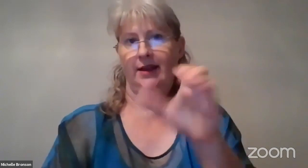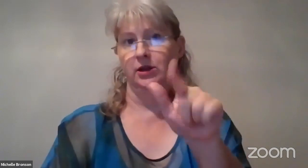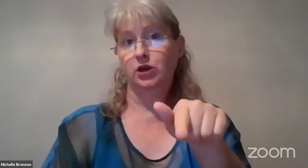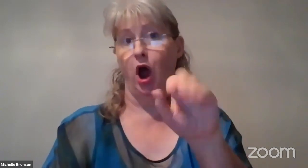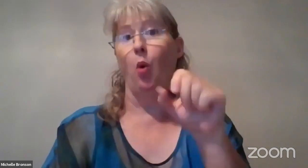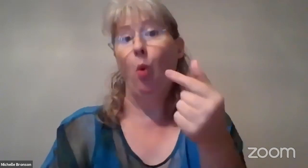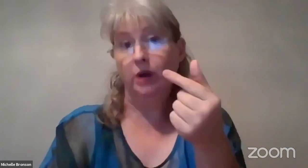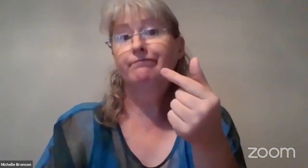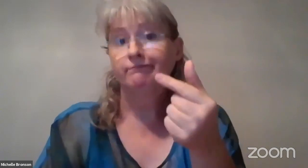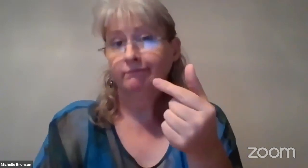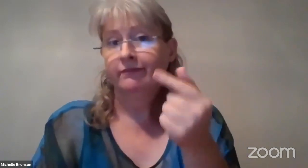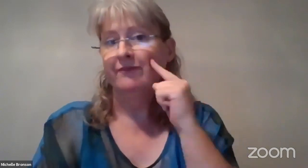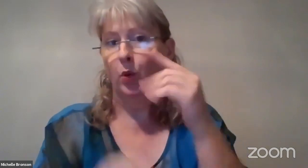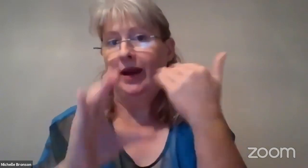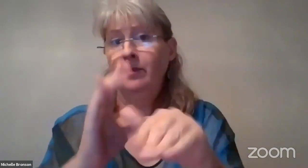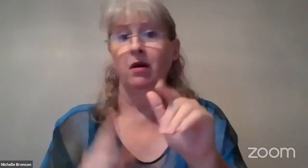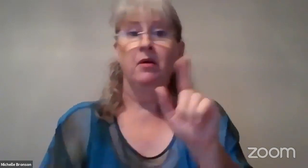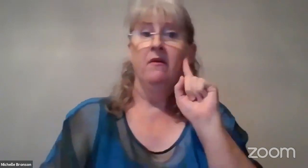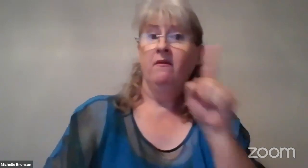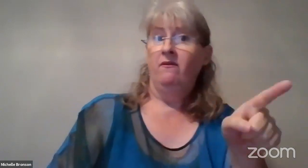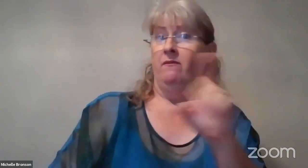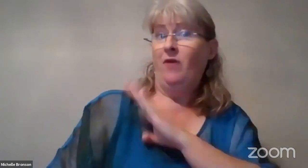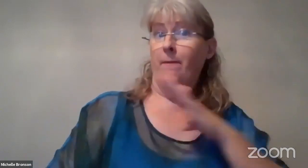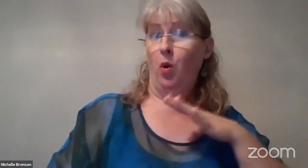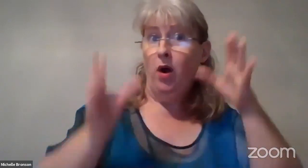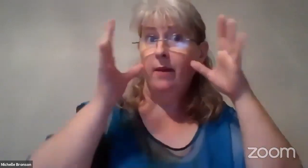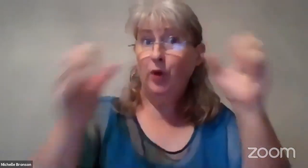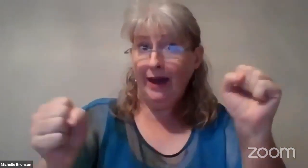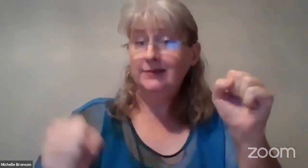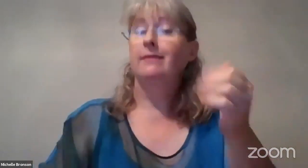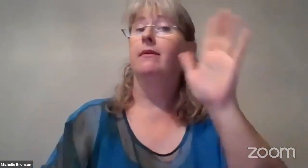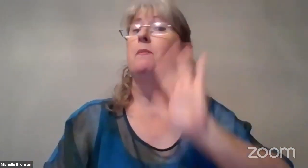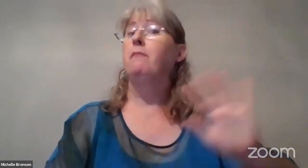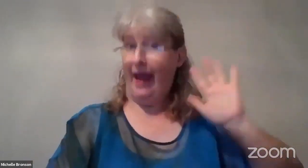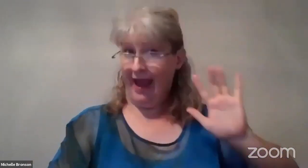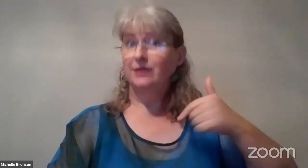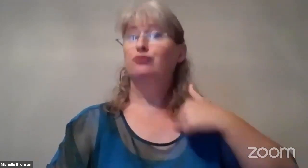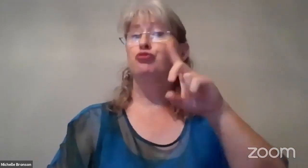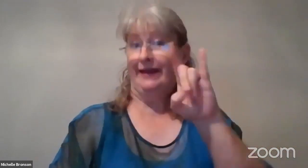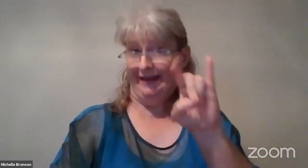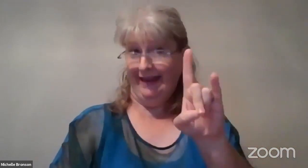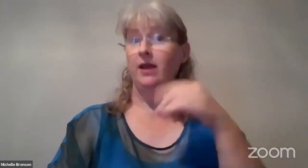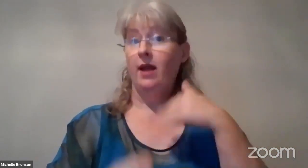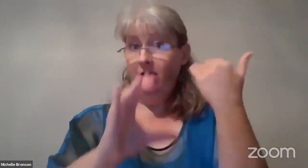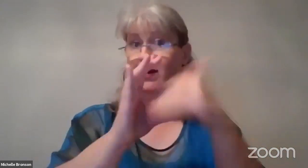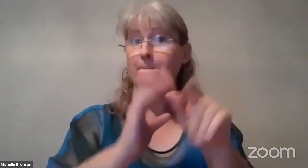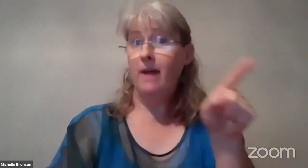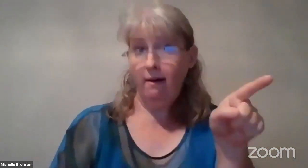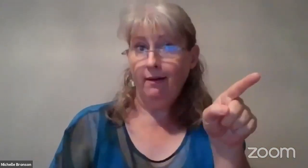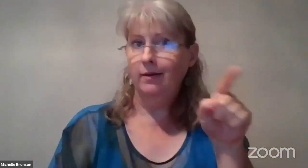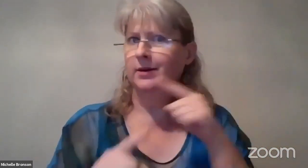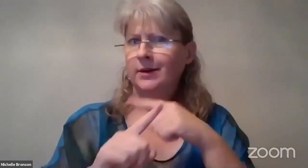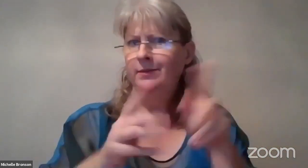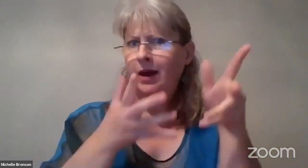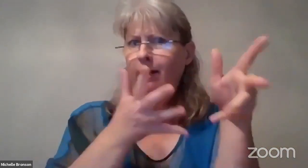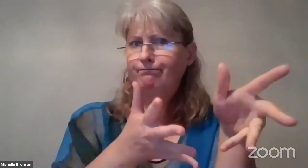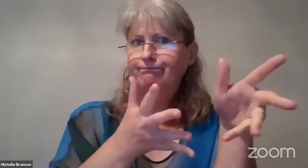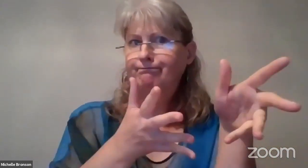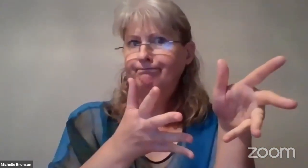why either directly to the individual or resources at dhhsc.org. We did have an email address for the